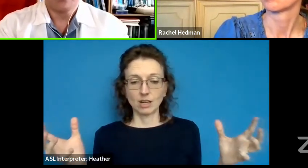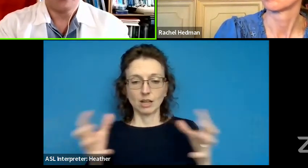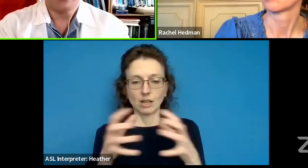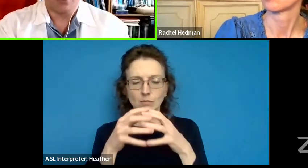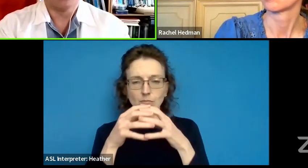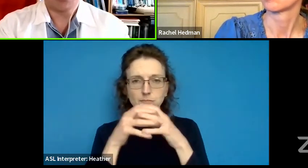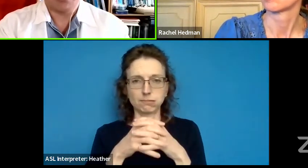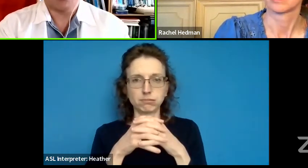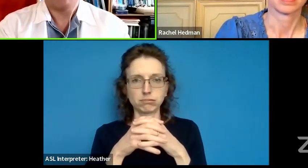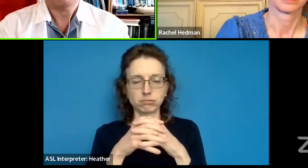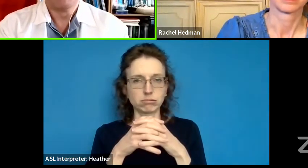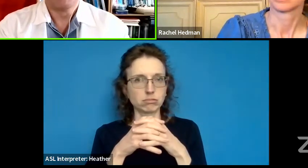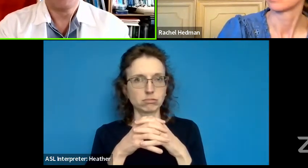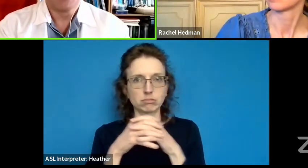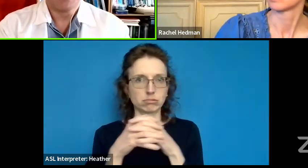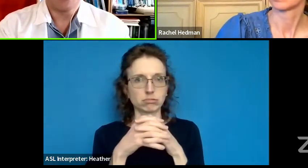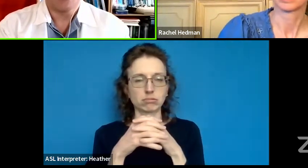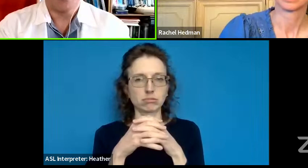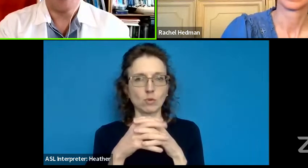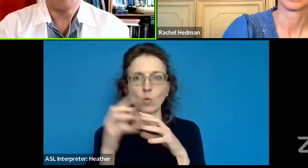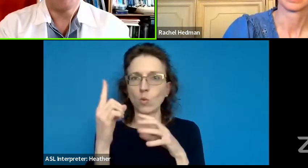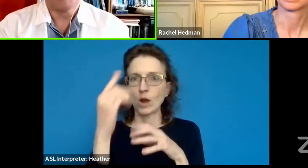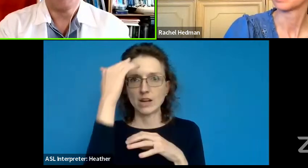one knowledge system.